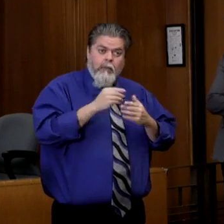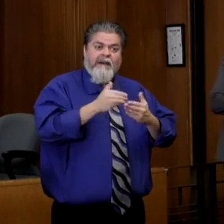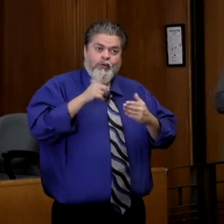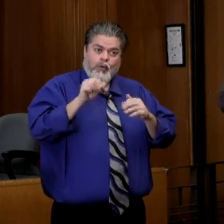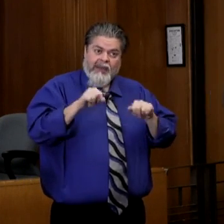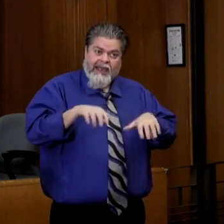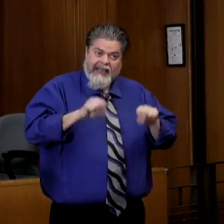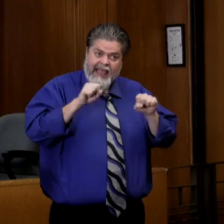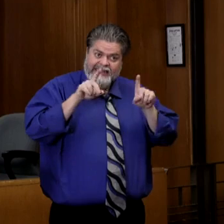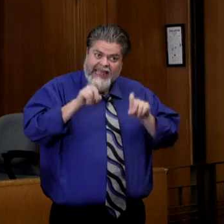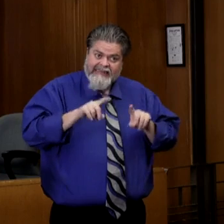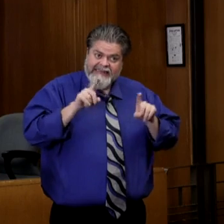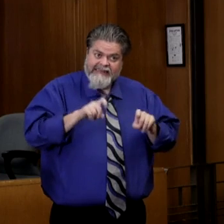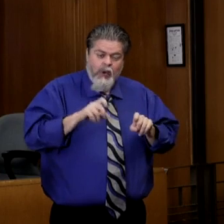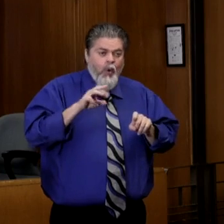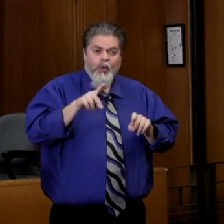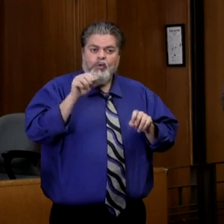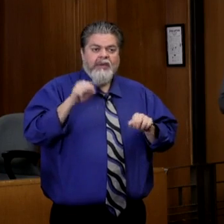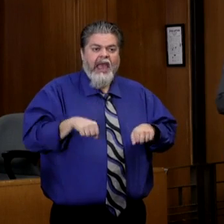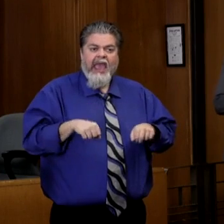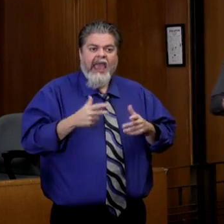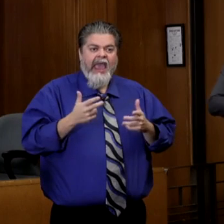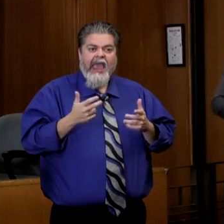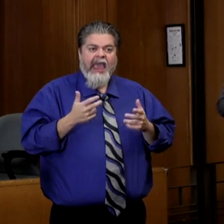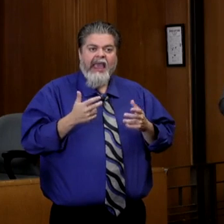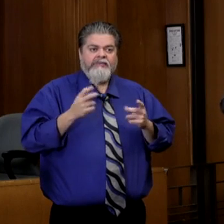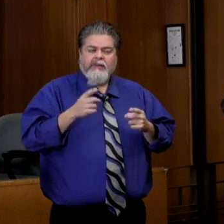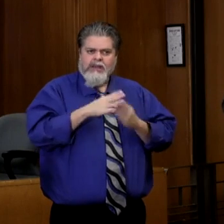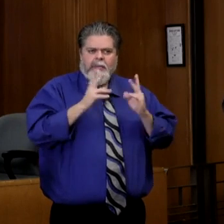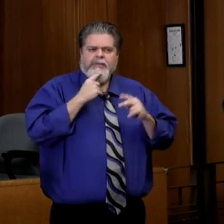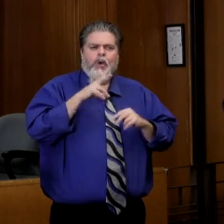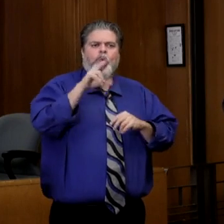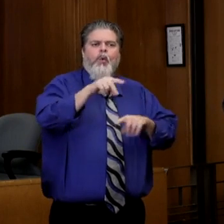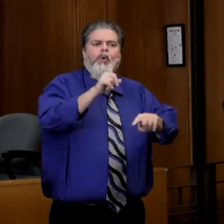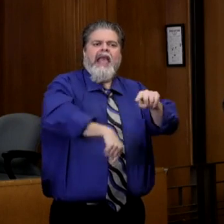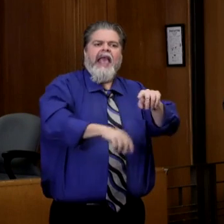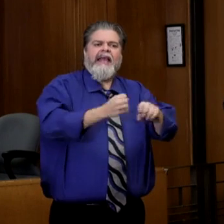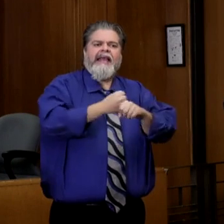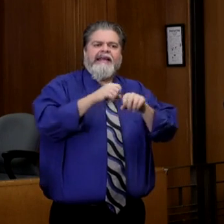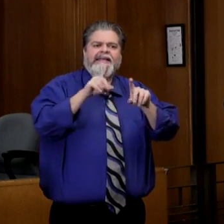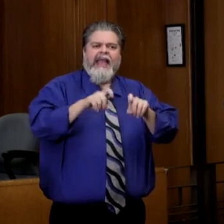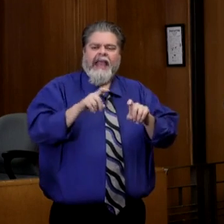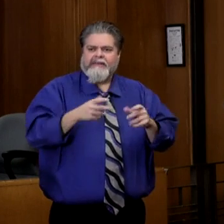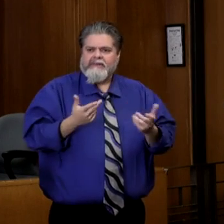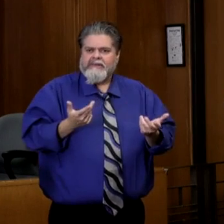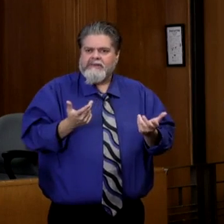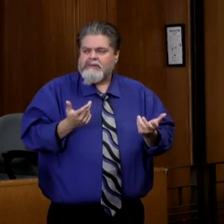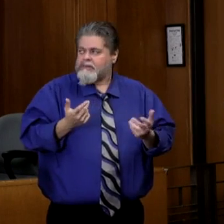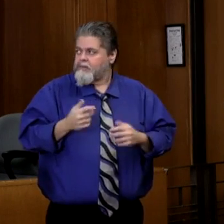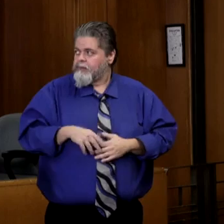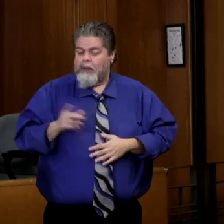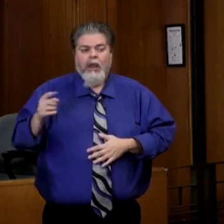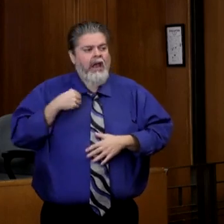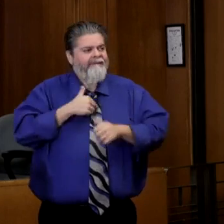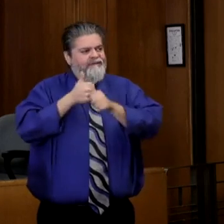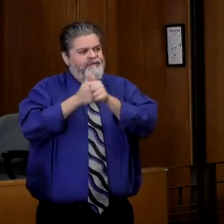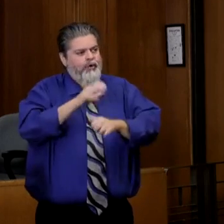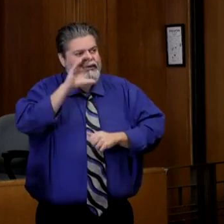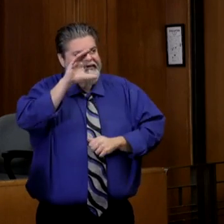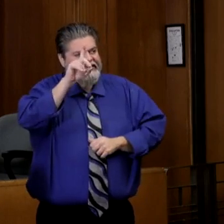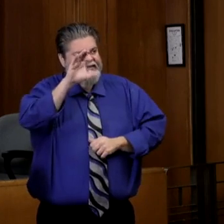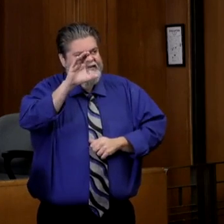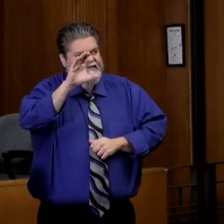contact enough of a qualifier? We've been told people have been told they can't get tested just for having close contact. So we do follow the CDC guidelines in